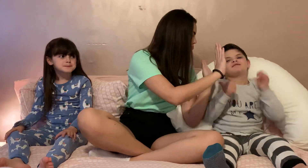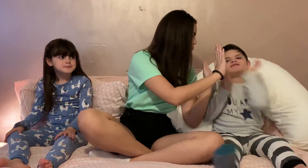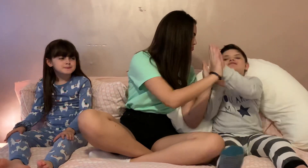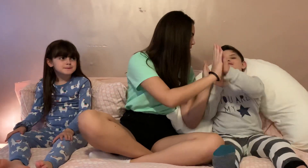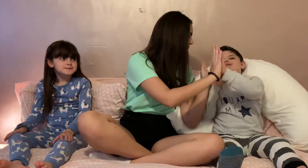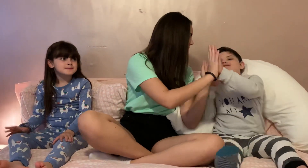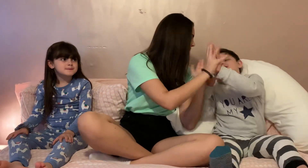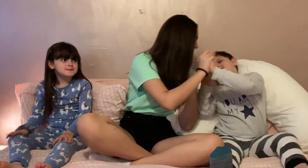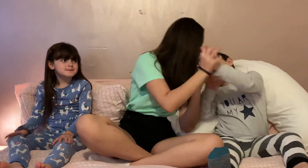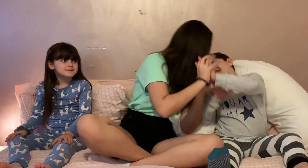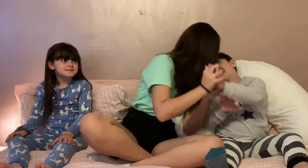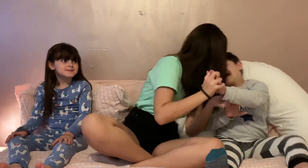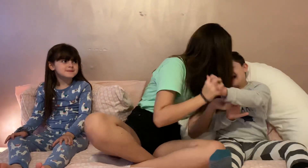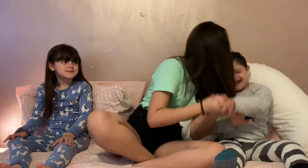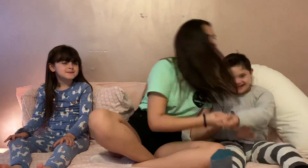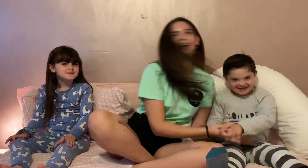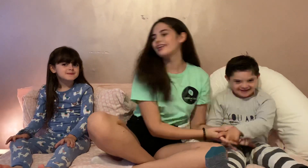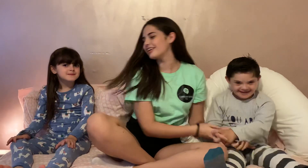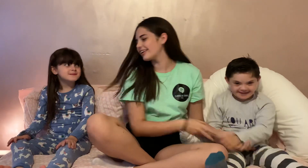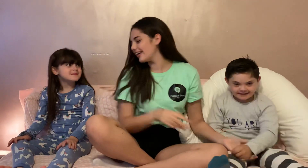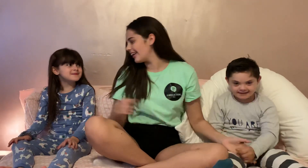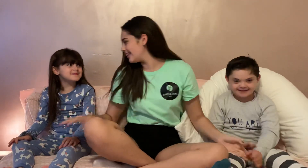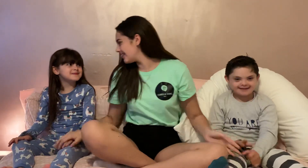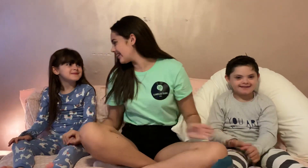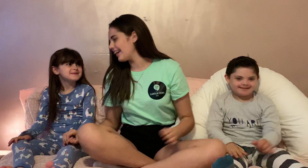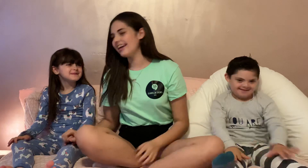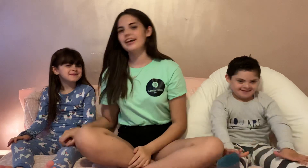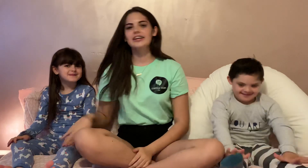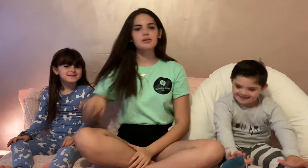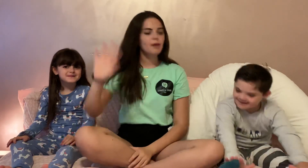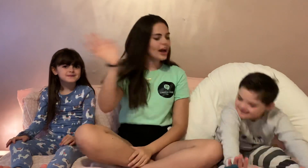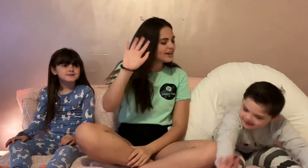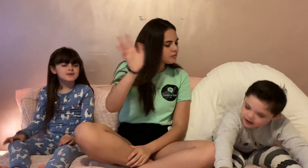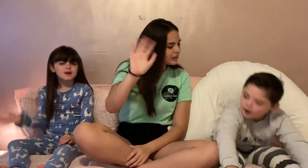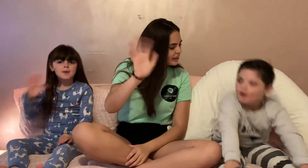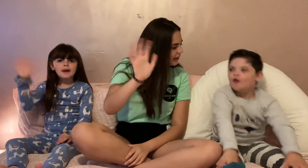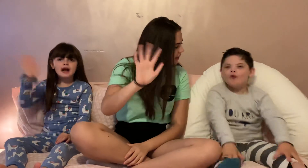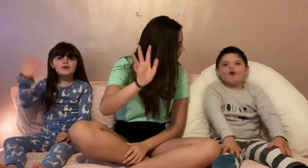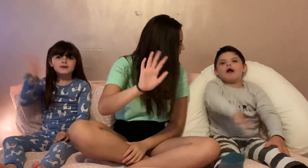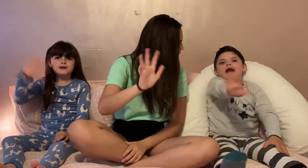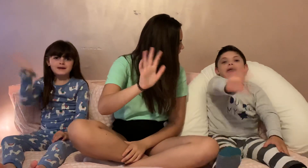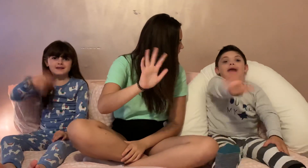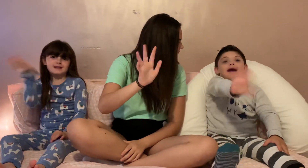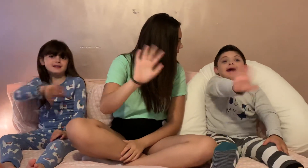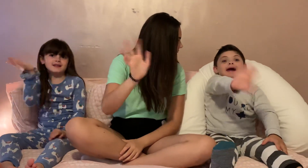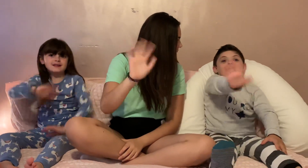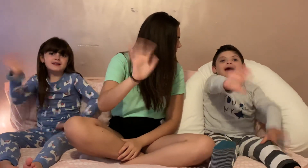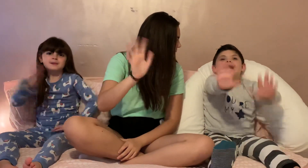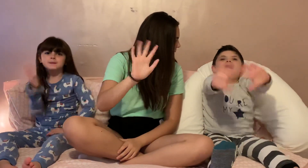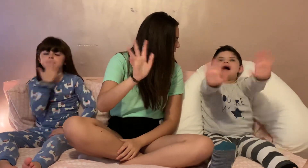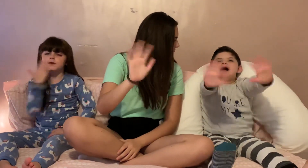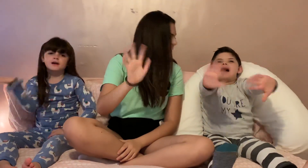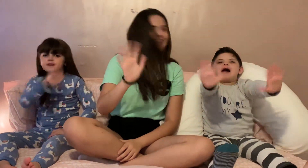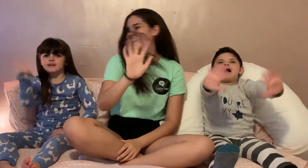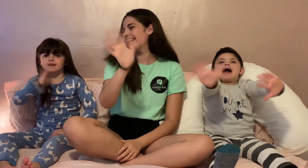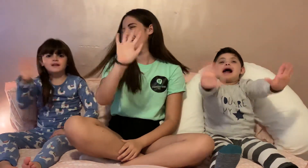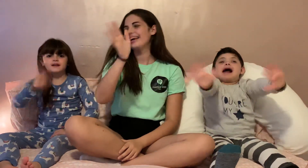are. Amazing! Mwah. Good girl, Lindsay. Say bye, everybody! Bye.